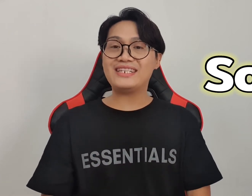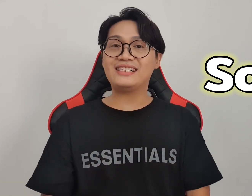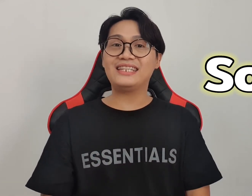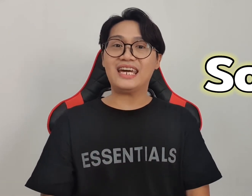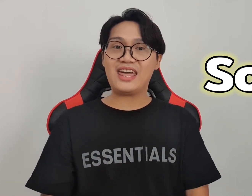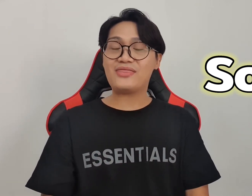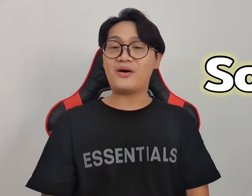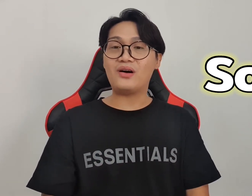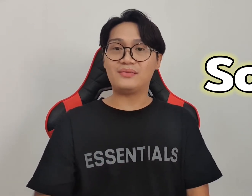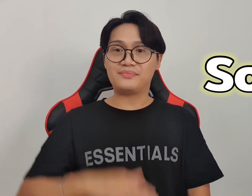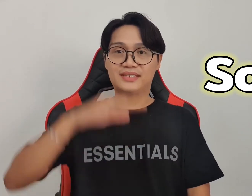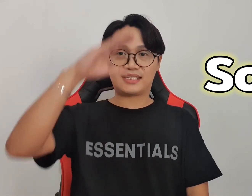cradled in the arms.